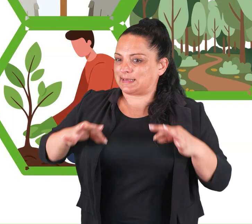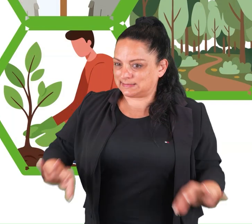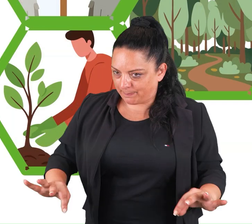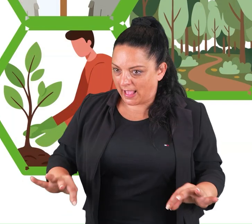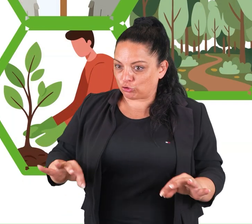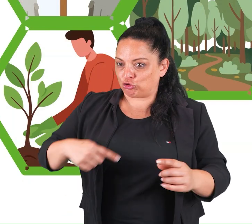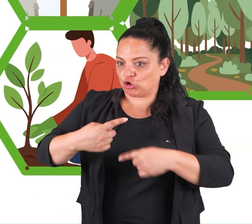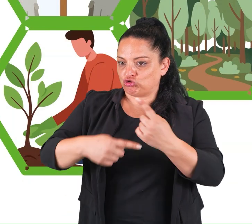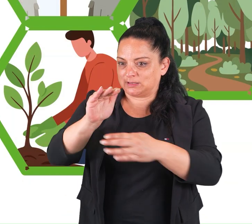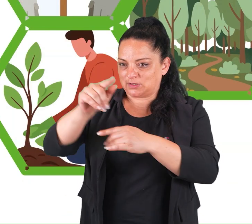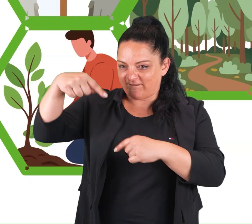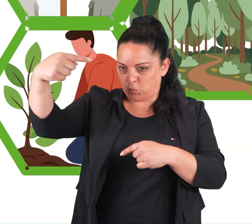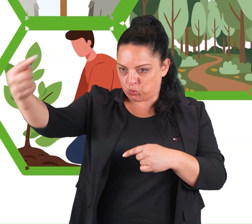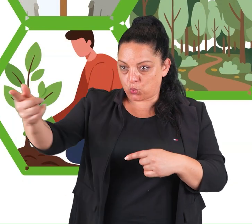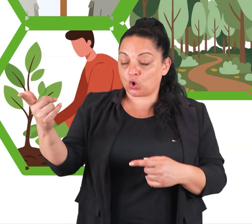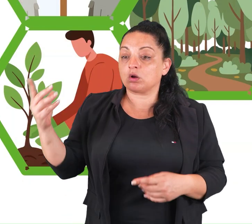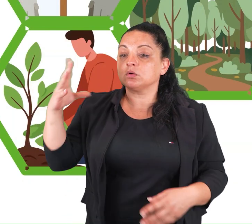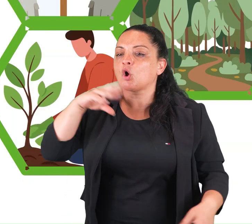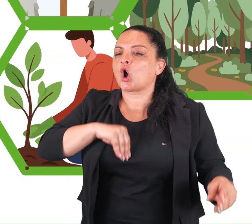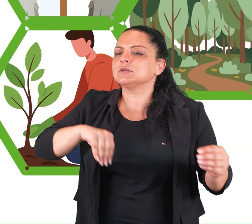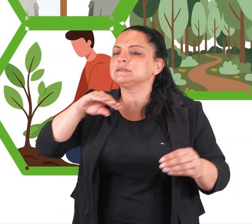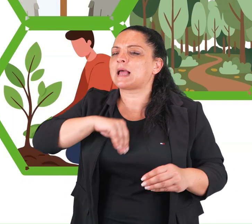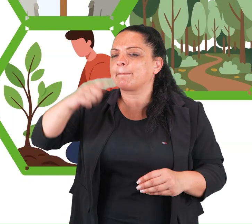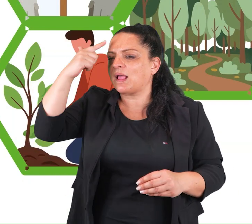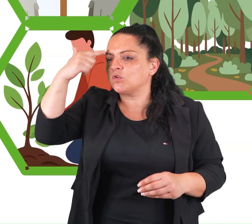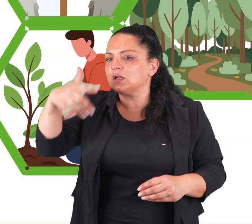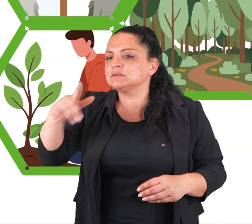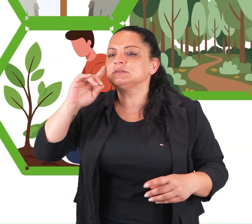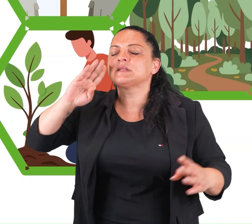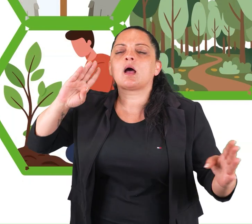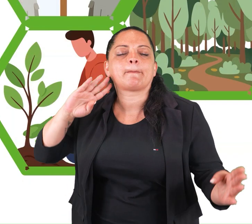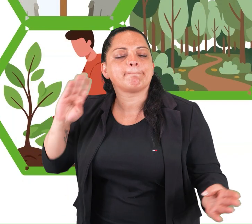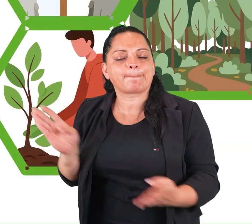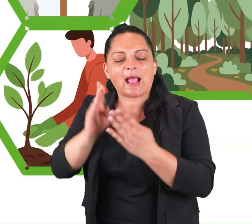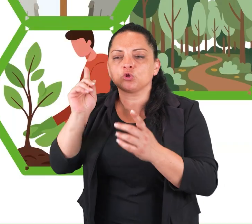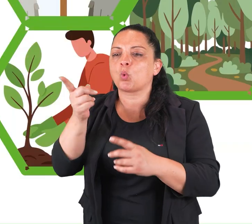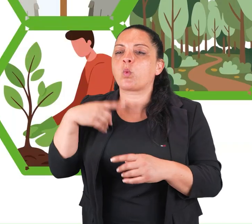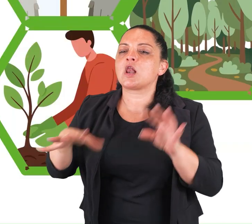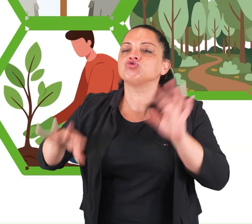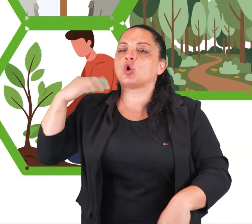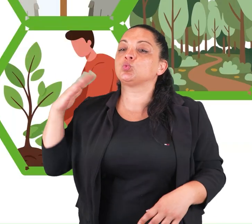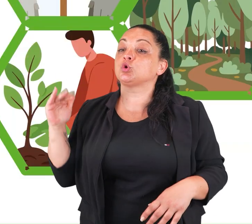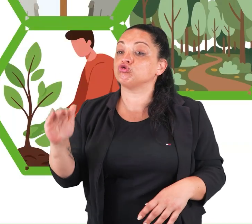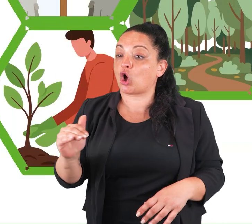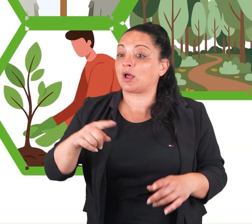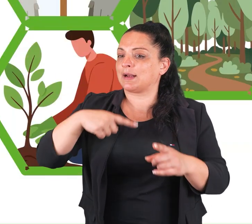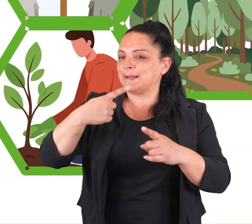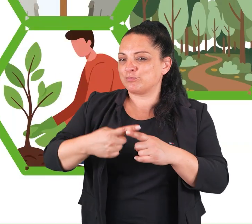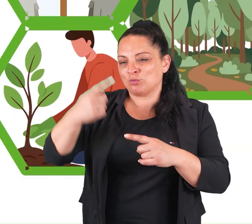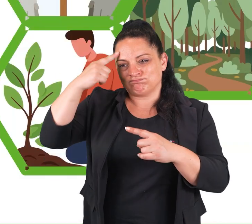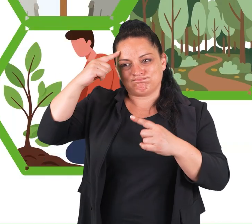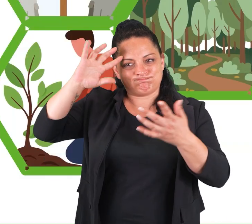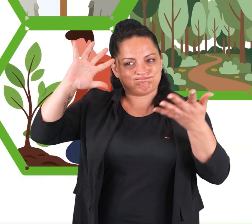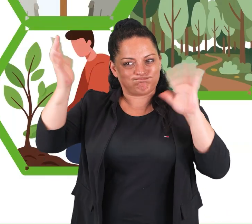environment, the respect for nature and future generations, awareness of the impact of daily